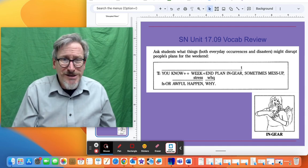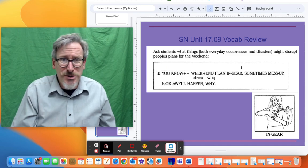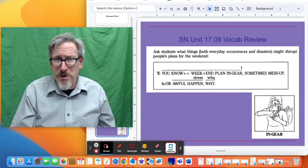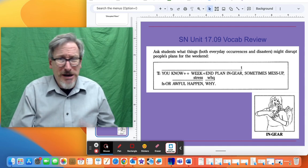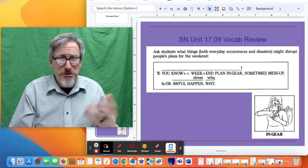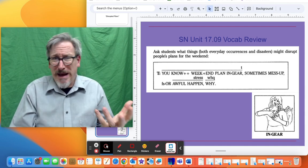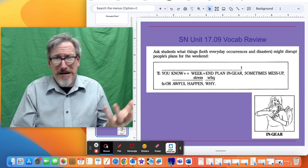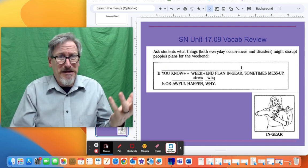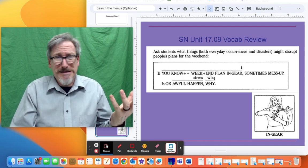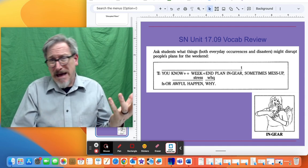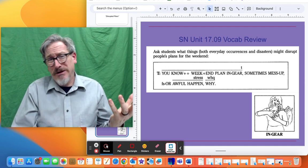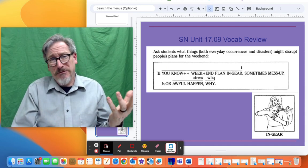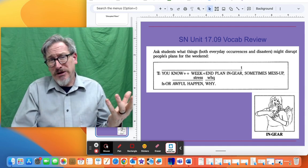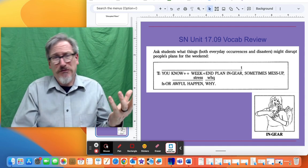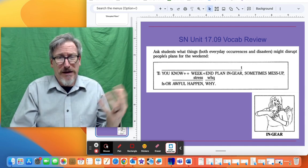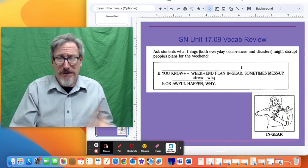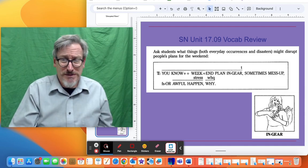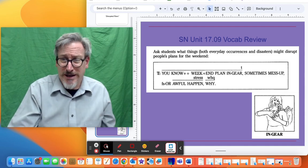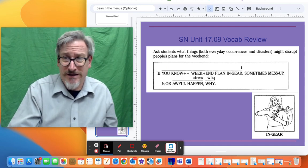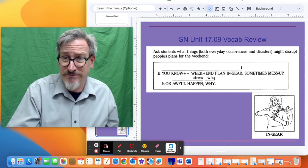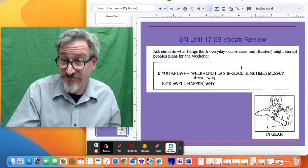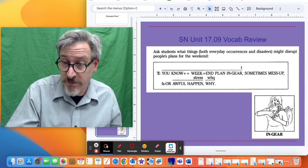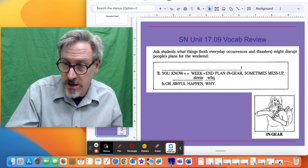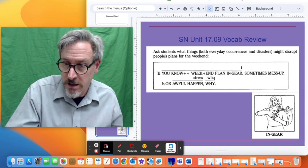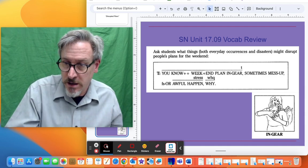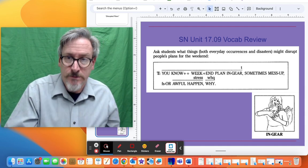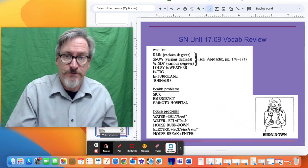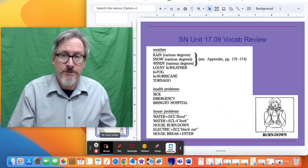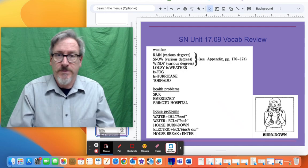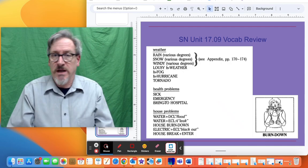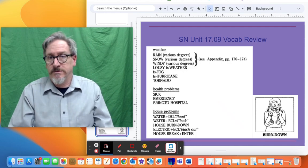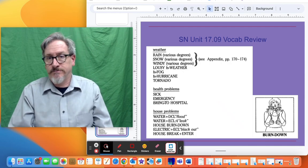So why do bad things happen when you've got things planned?